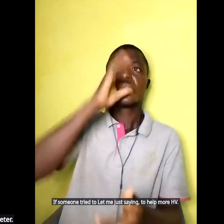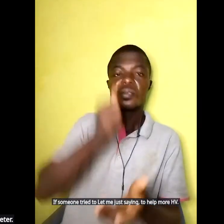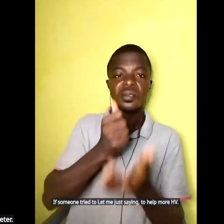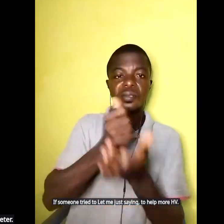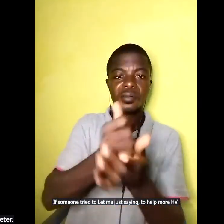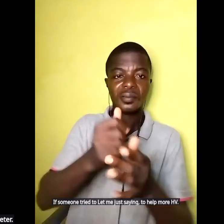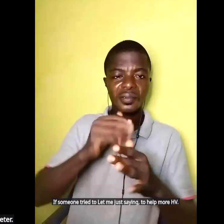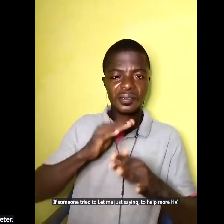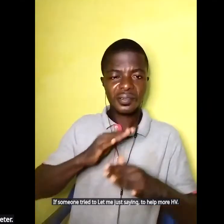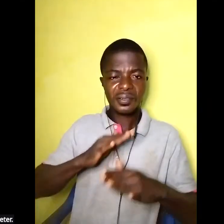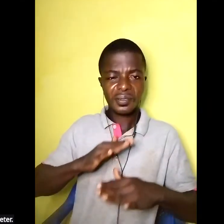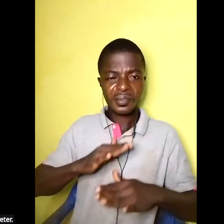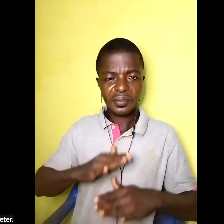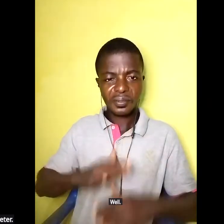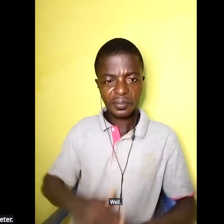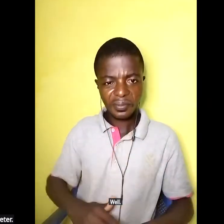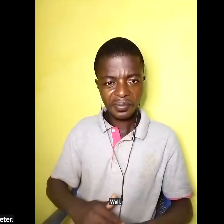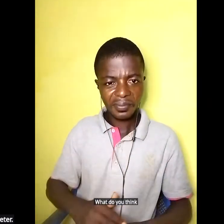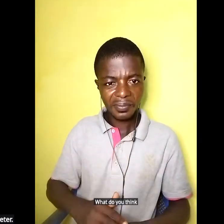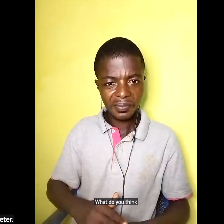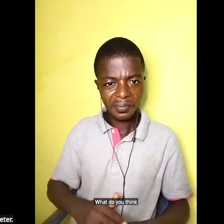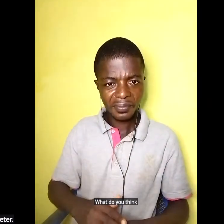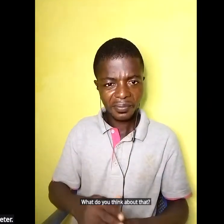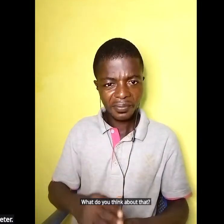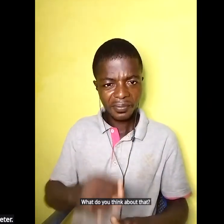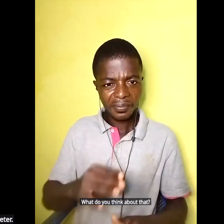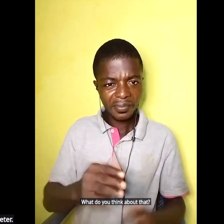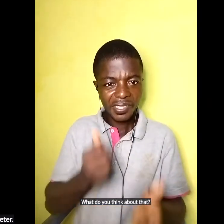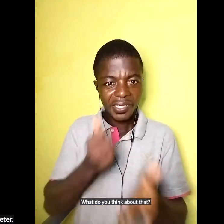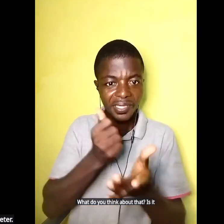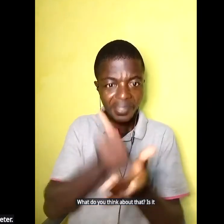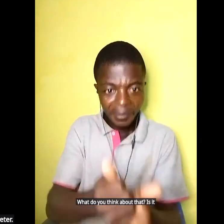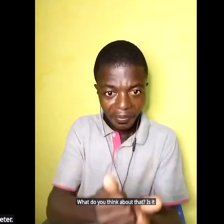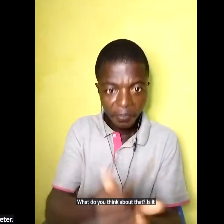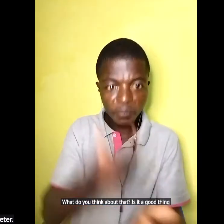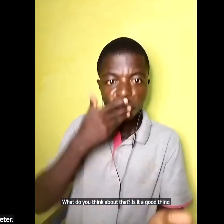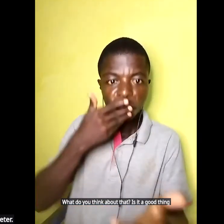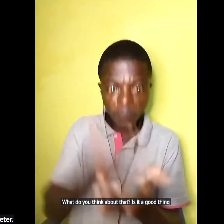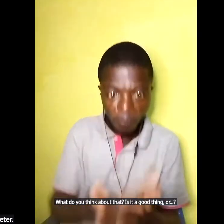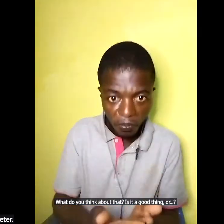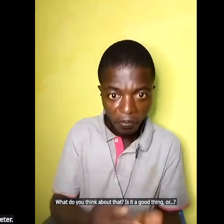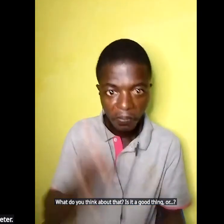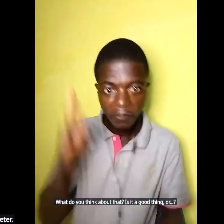stress? What do you think about that? Is it a good thing or